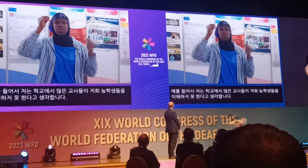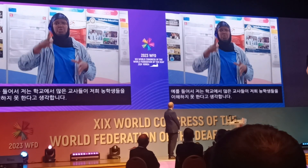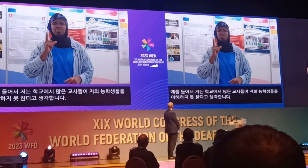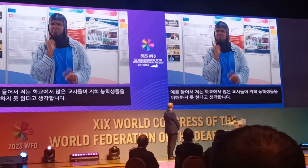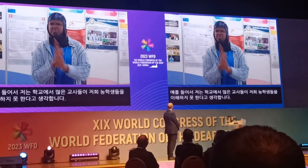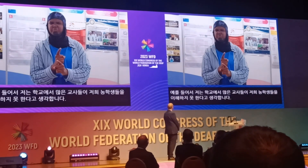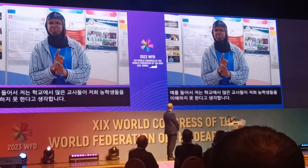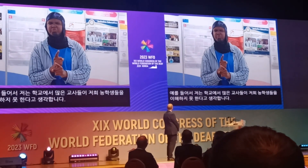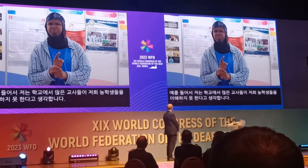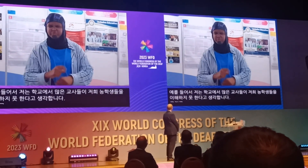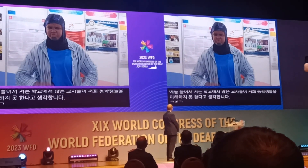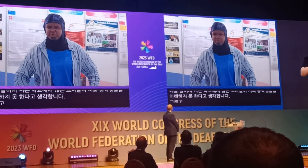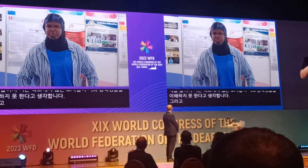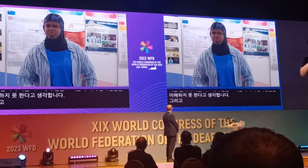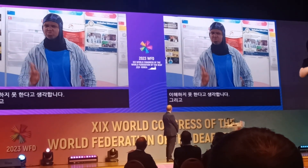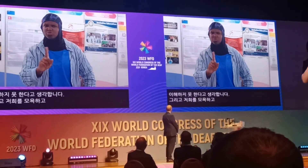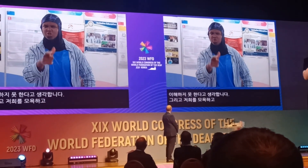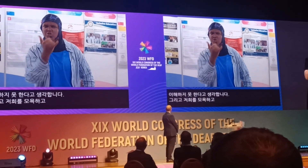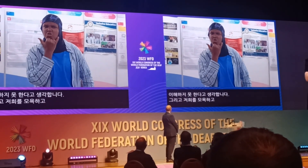to us. And